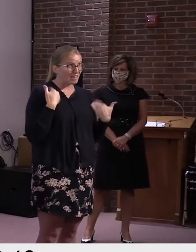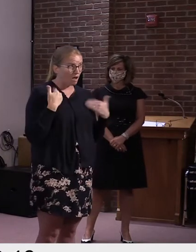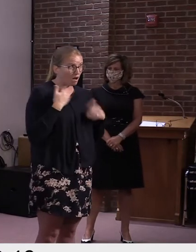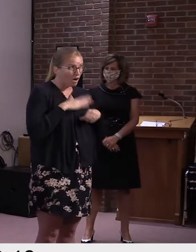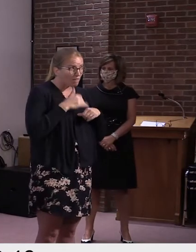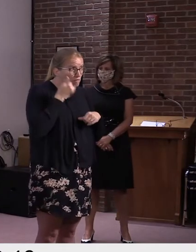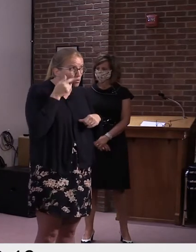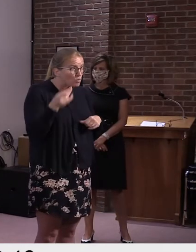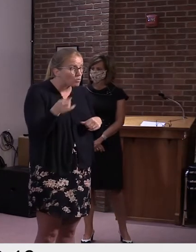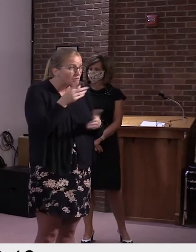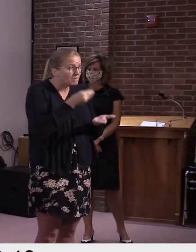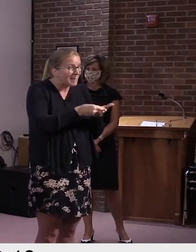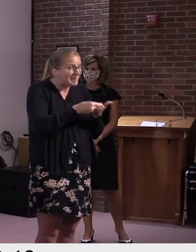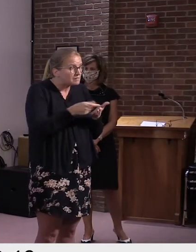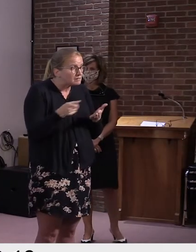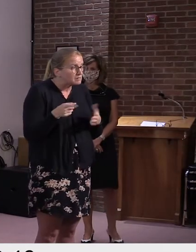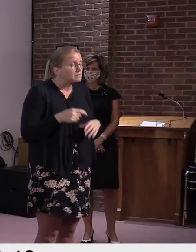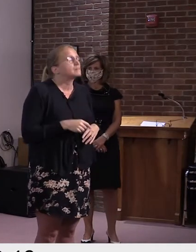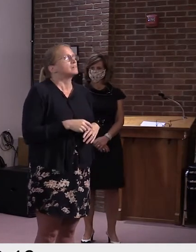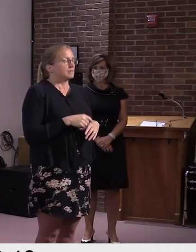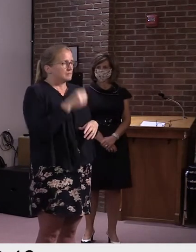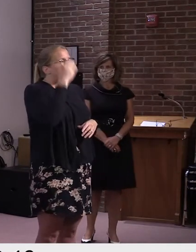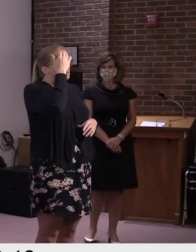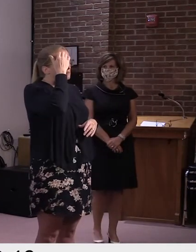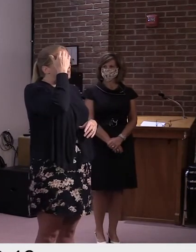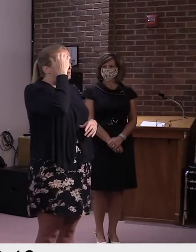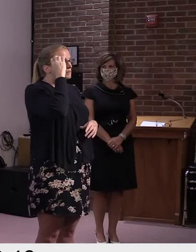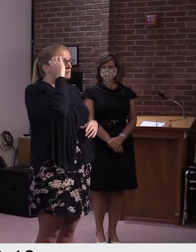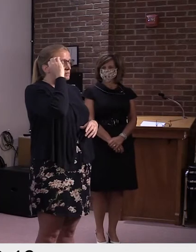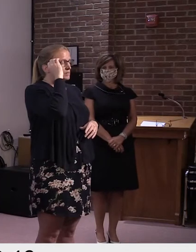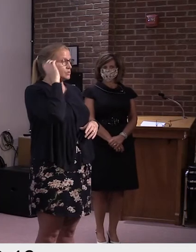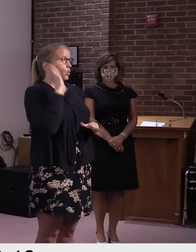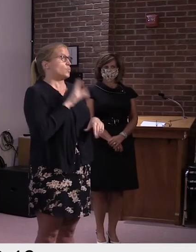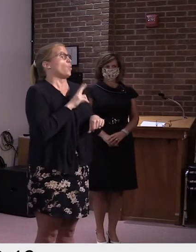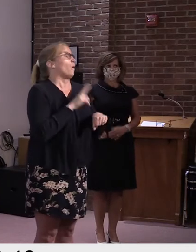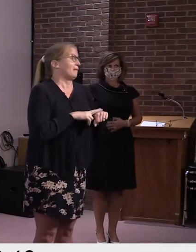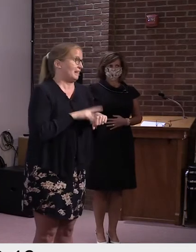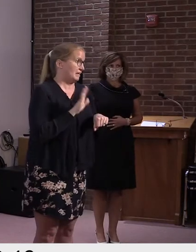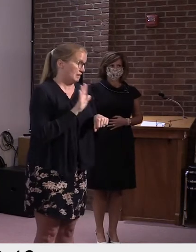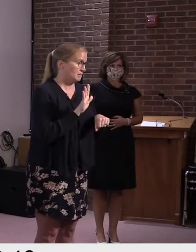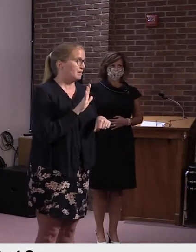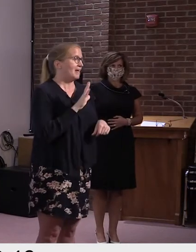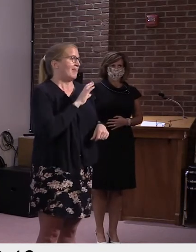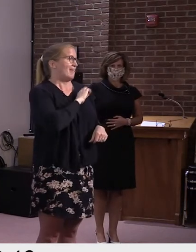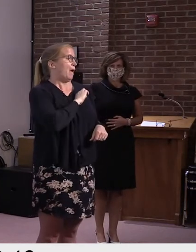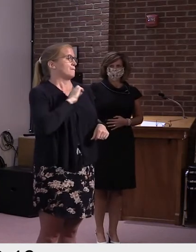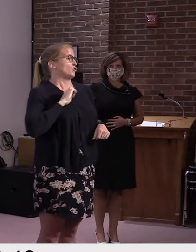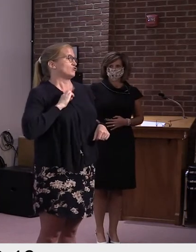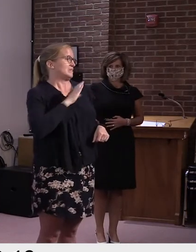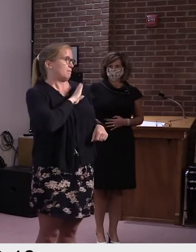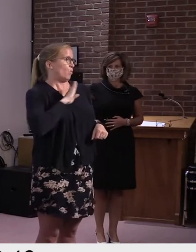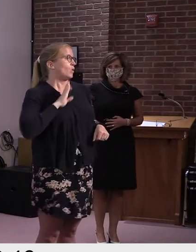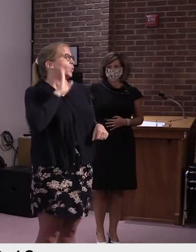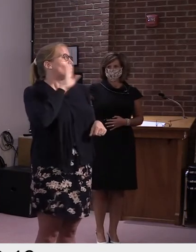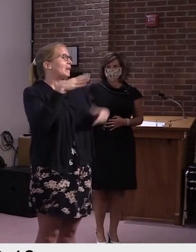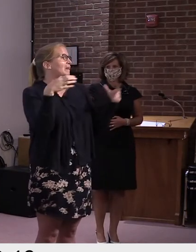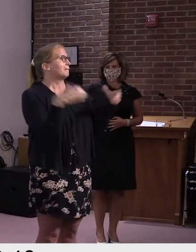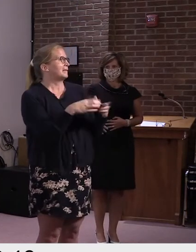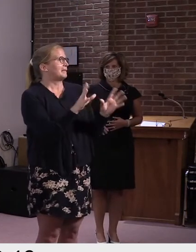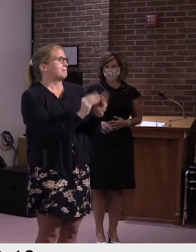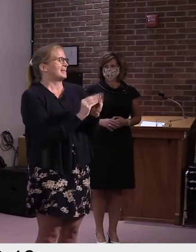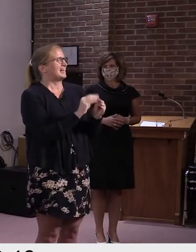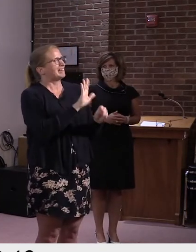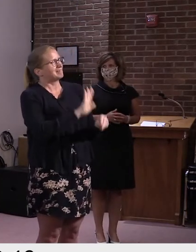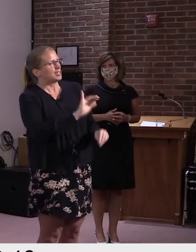you. Normally, the emergency board would be meeting on or around July 15th